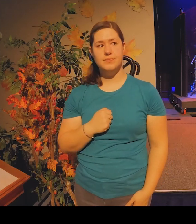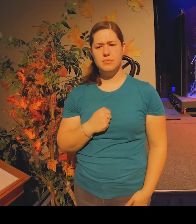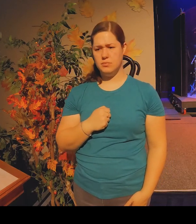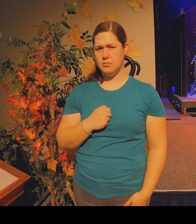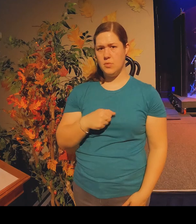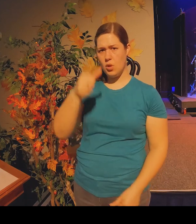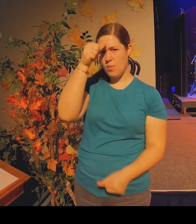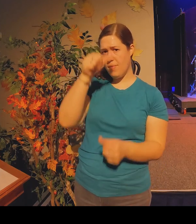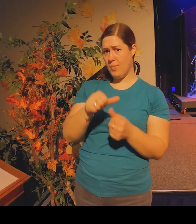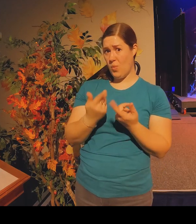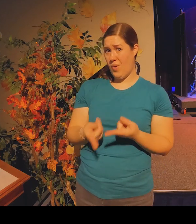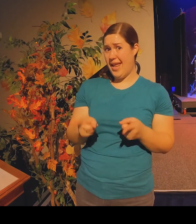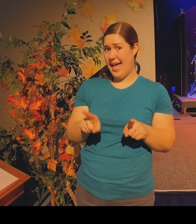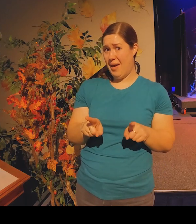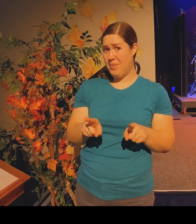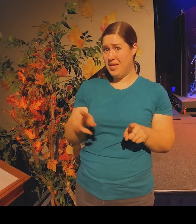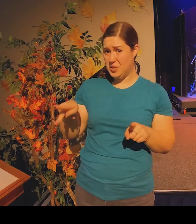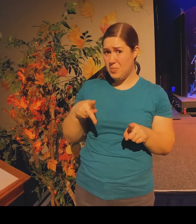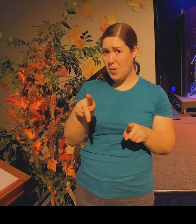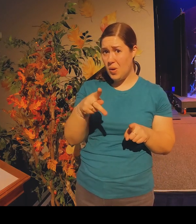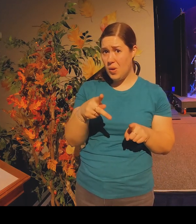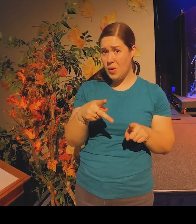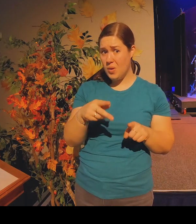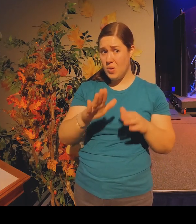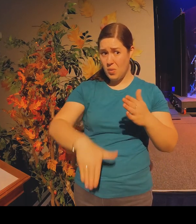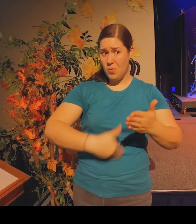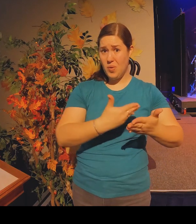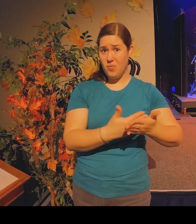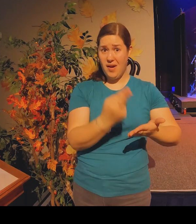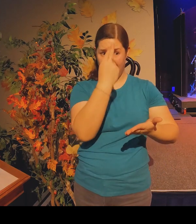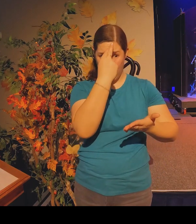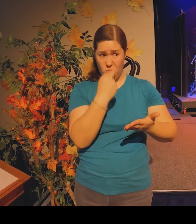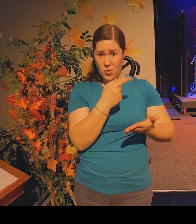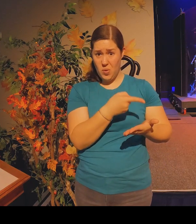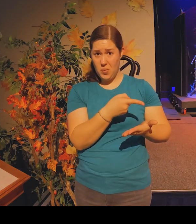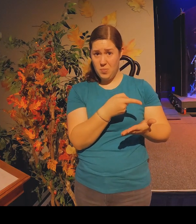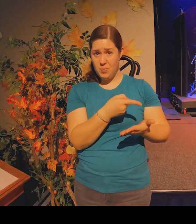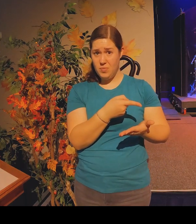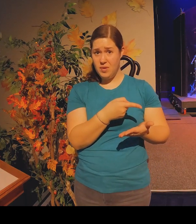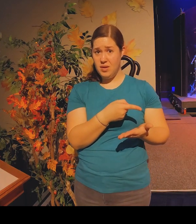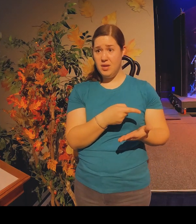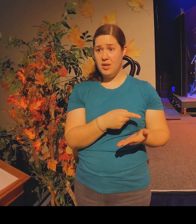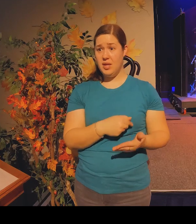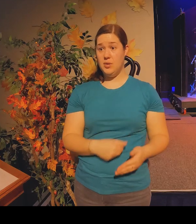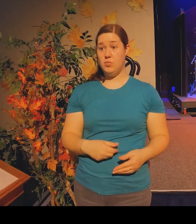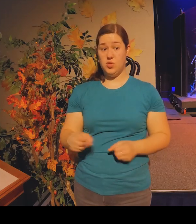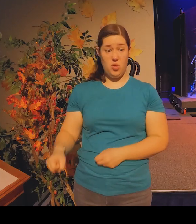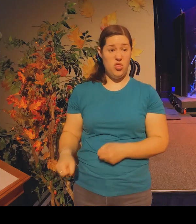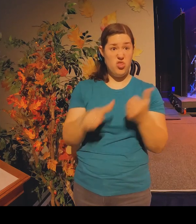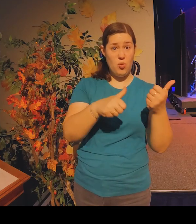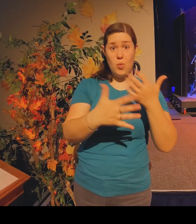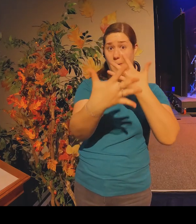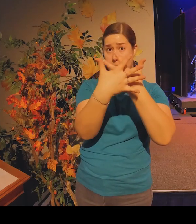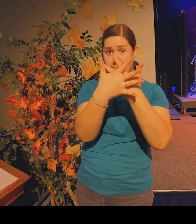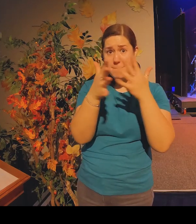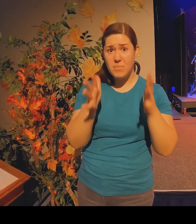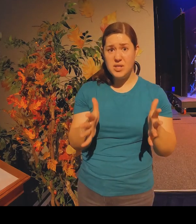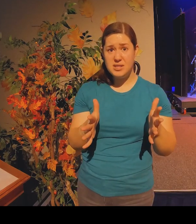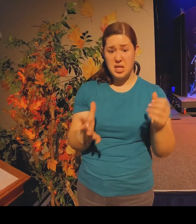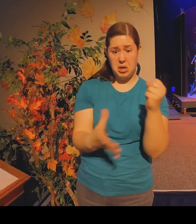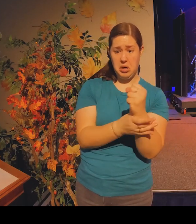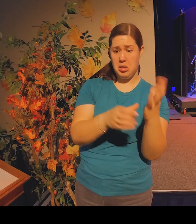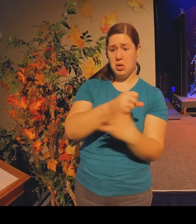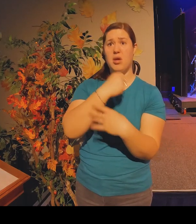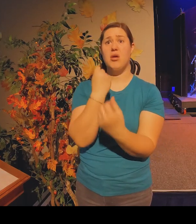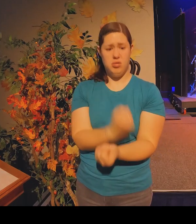Paul when he went to Rome? He was imprisoned. He was chained up. And maybe you wonder, well, Charlie, why would